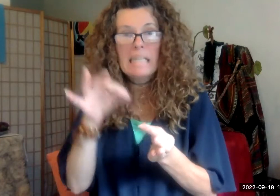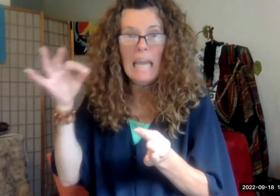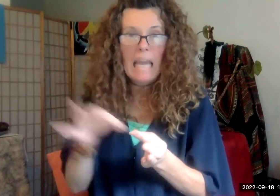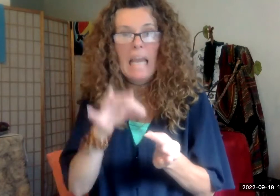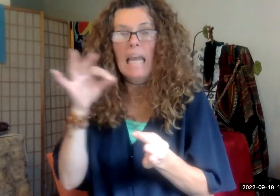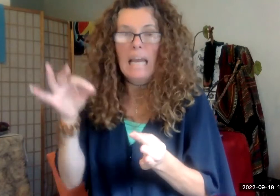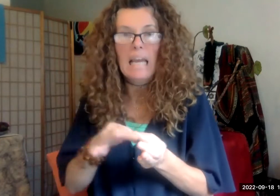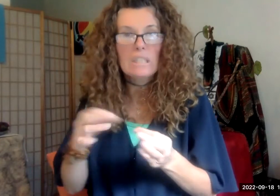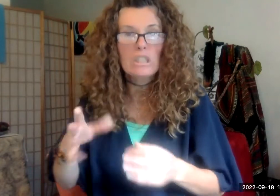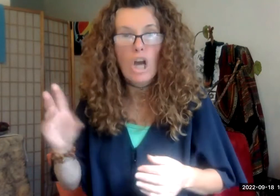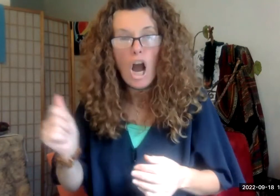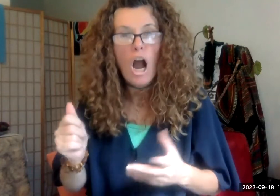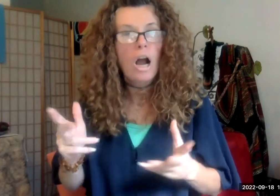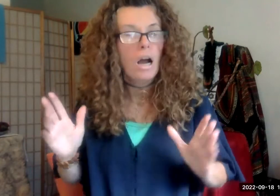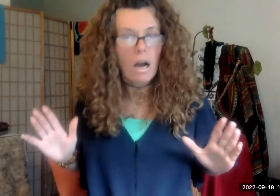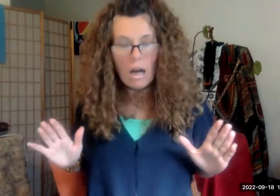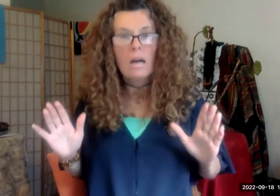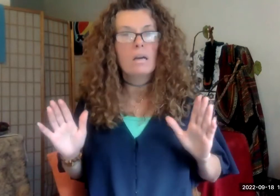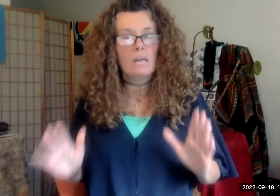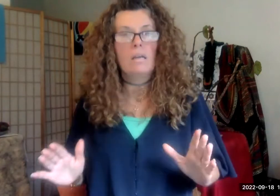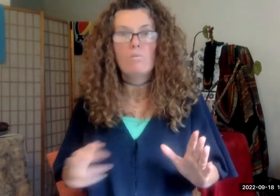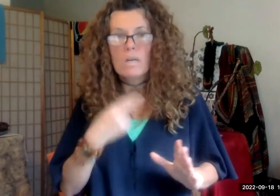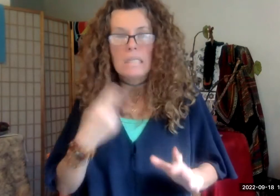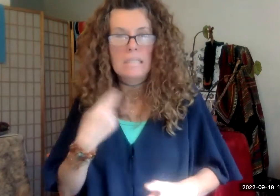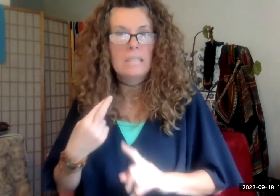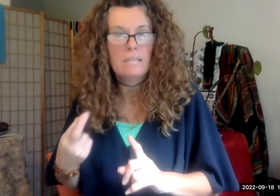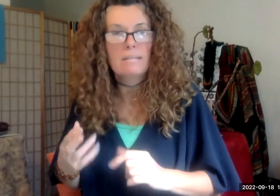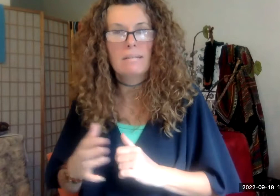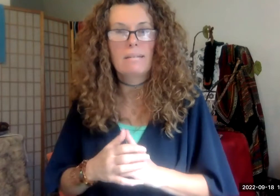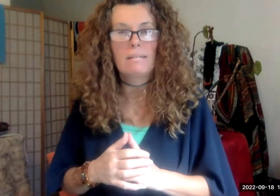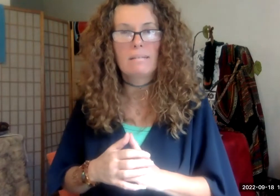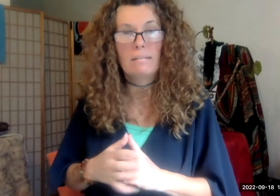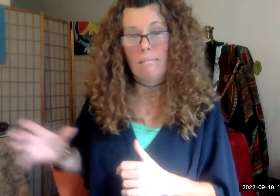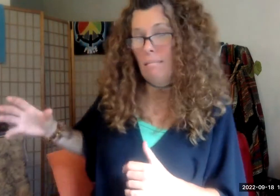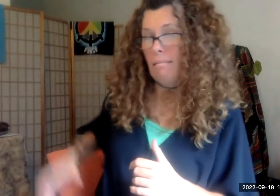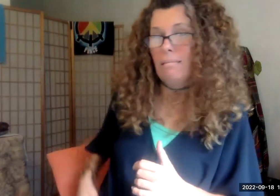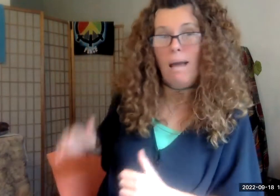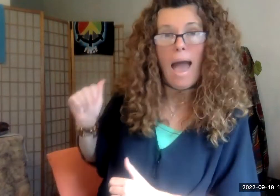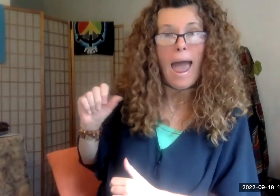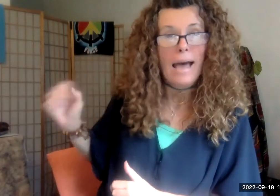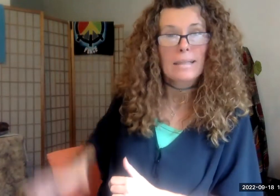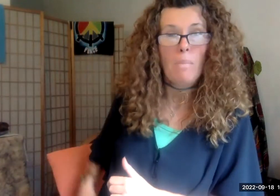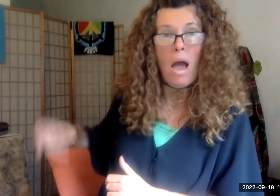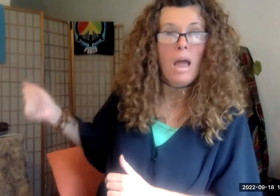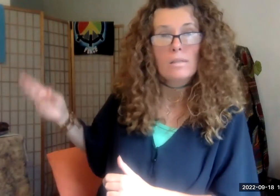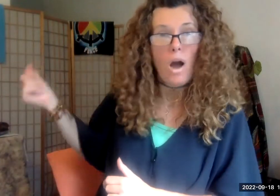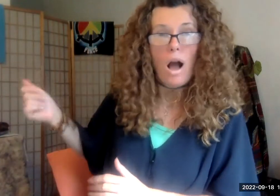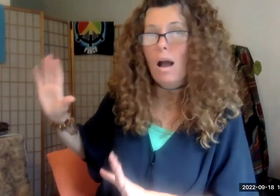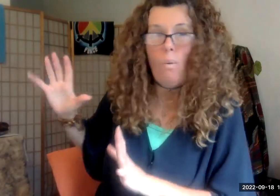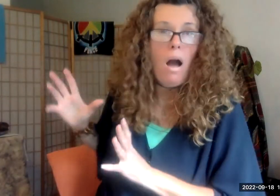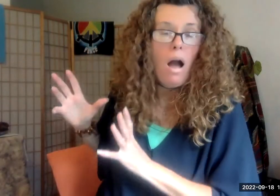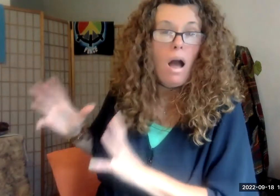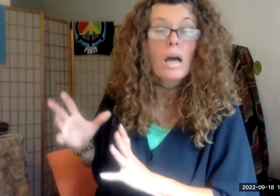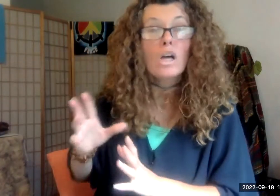the thievery worth it when you're missing a chunk of flesh out of your rear end. So dogs are really effective